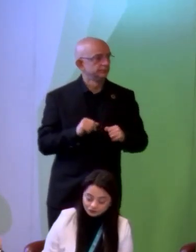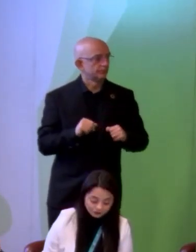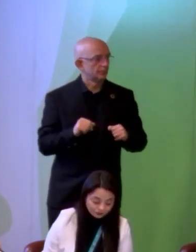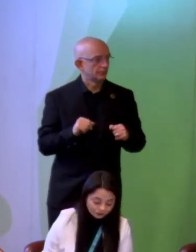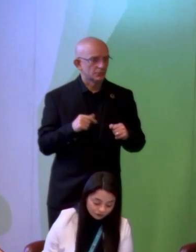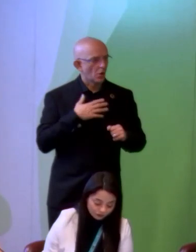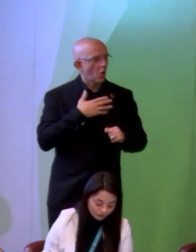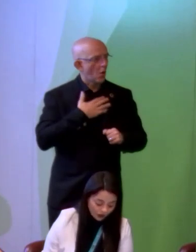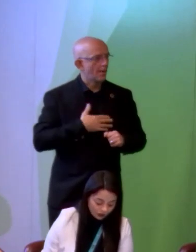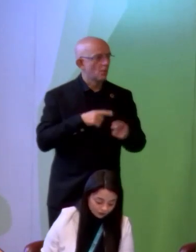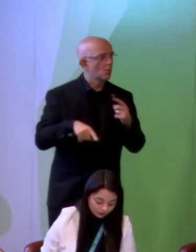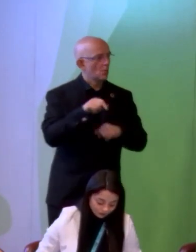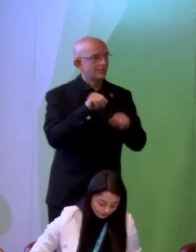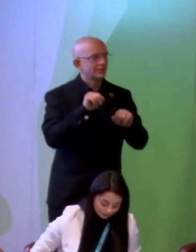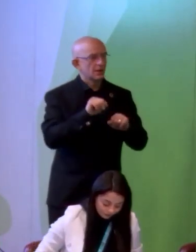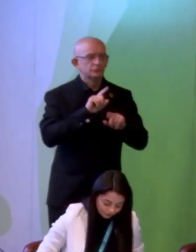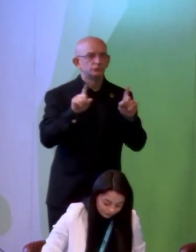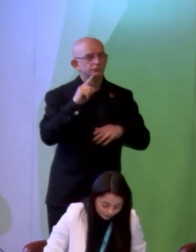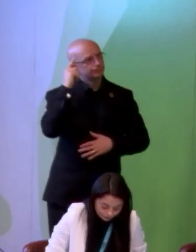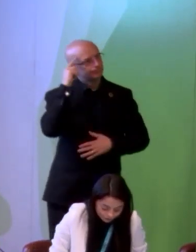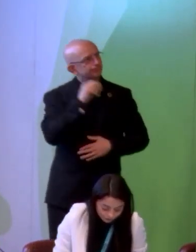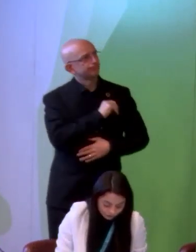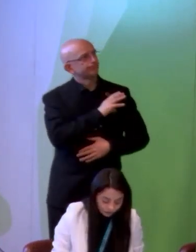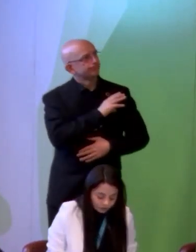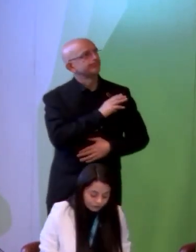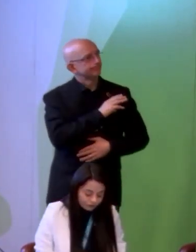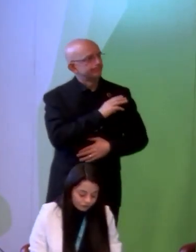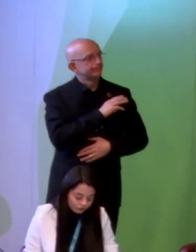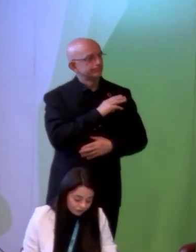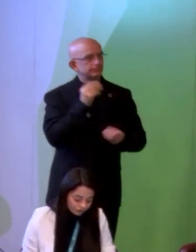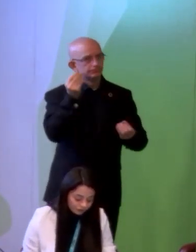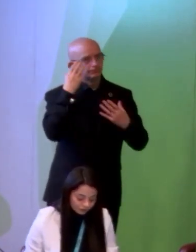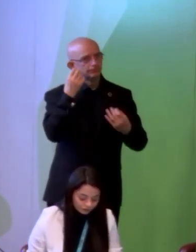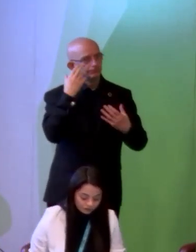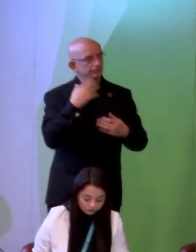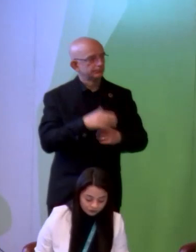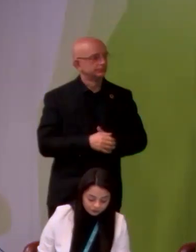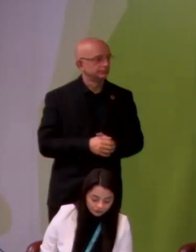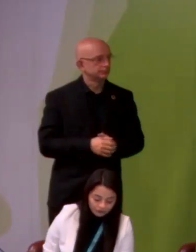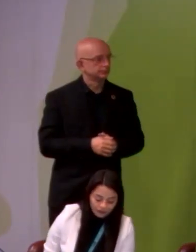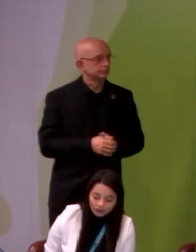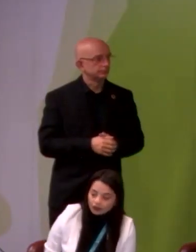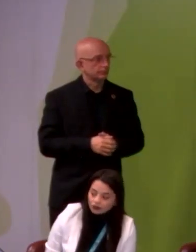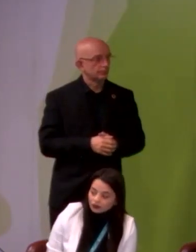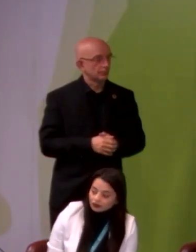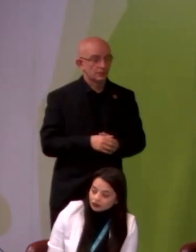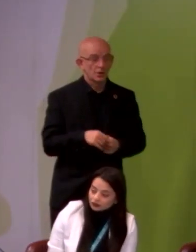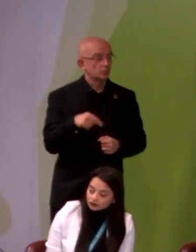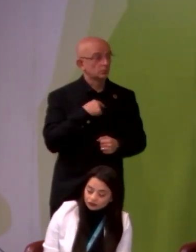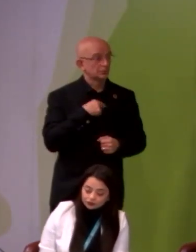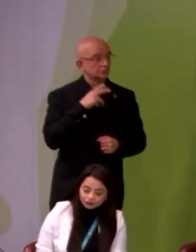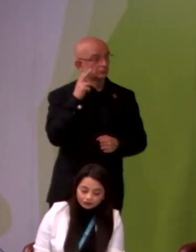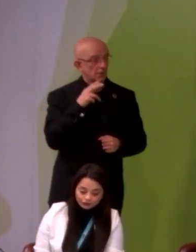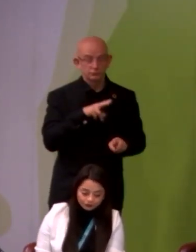ready to take some action. So, we're going to start by hearing from